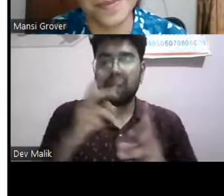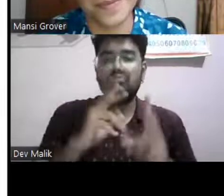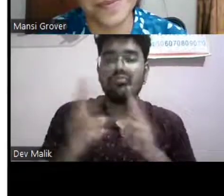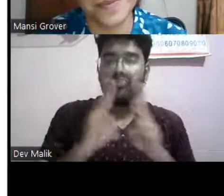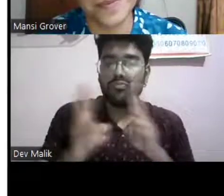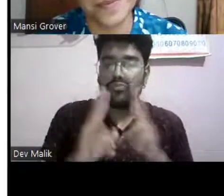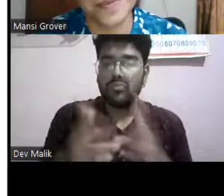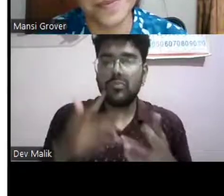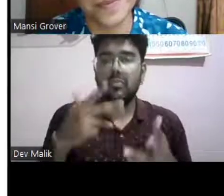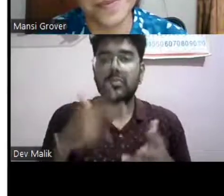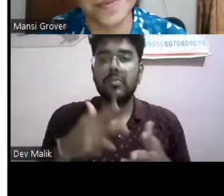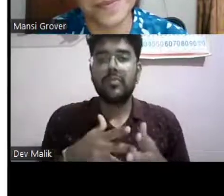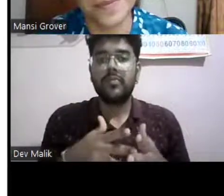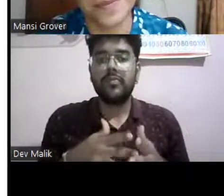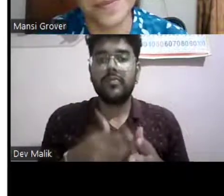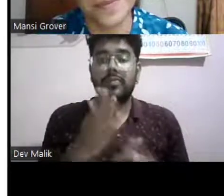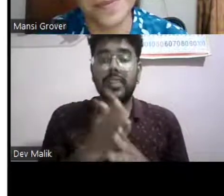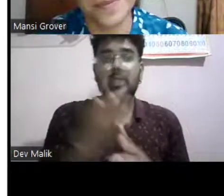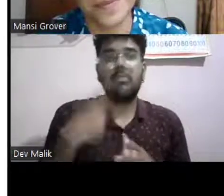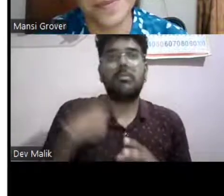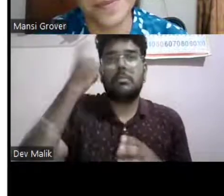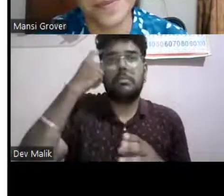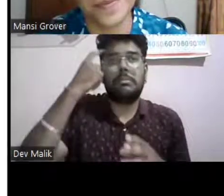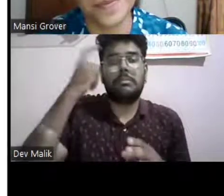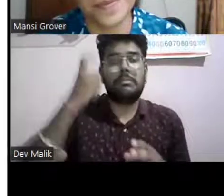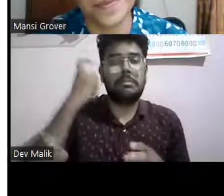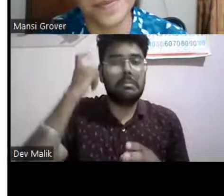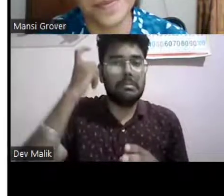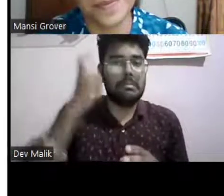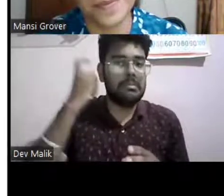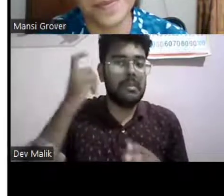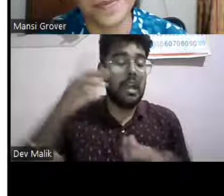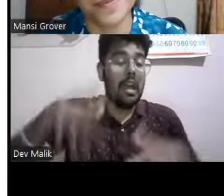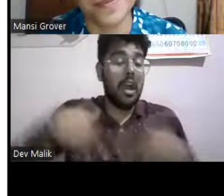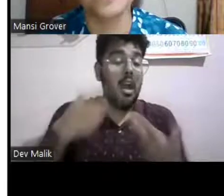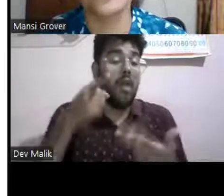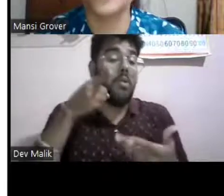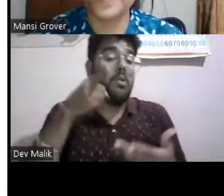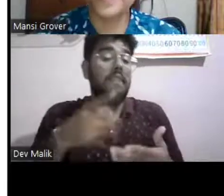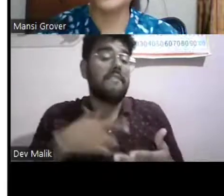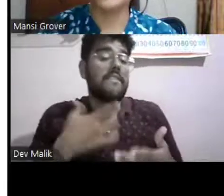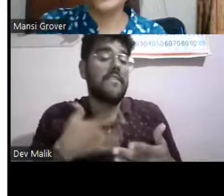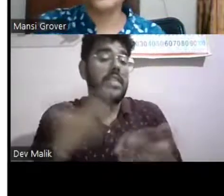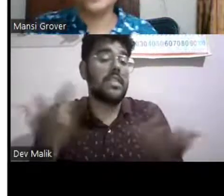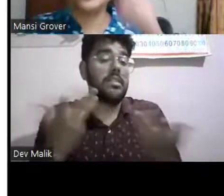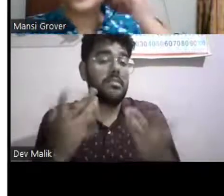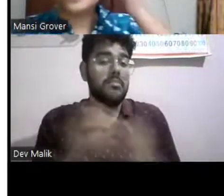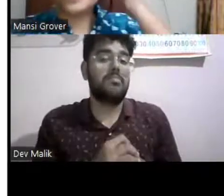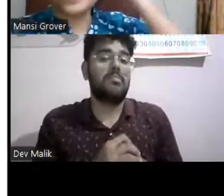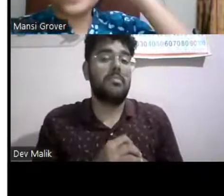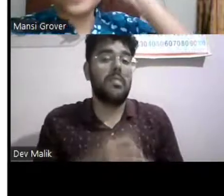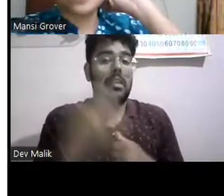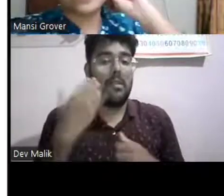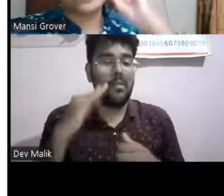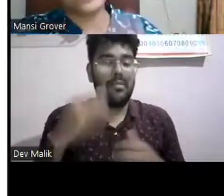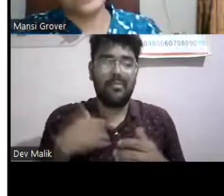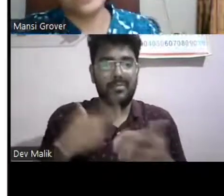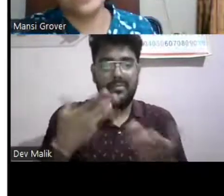that thing at the back of my mind of how are they going to be feeling at this point of time when I am kind